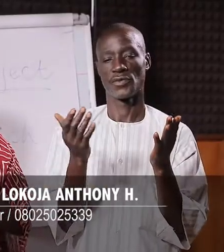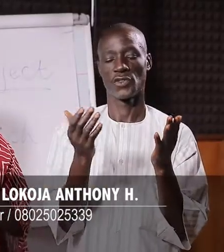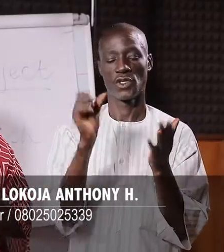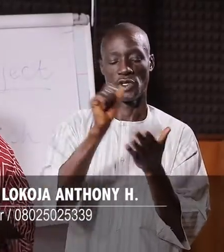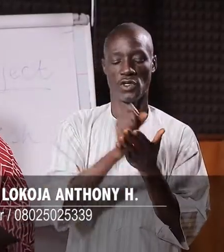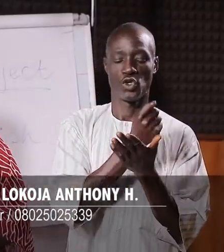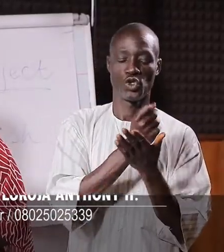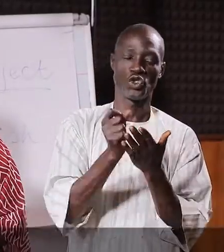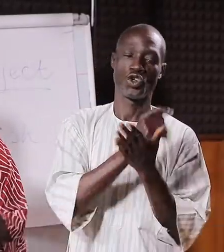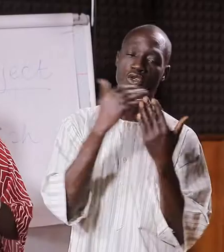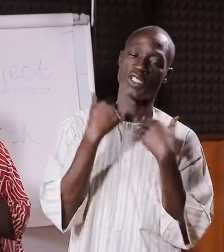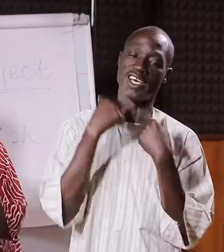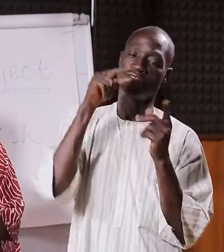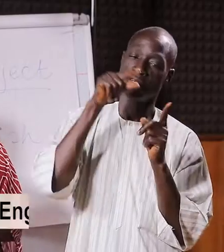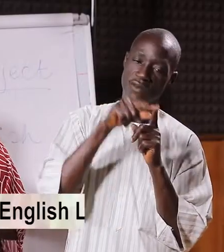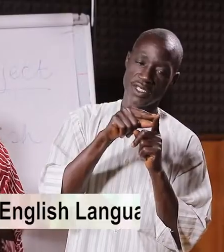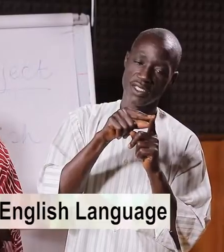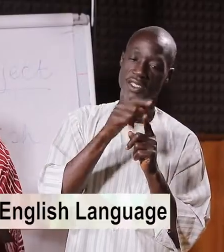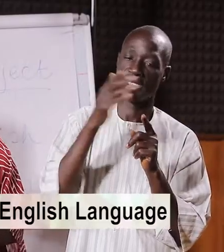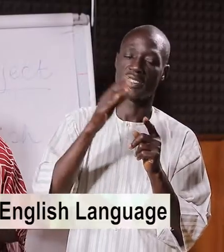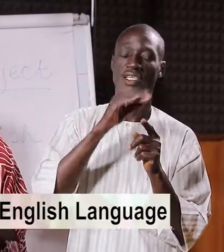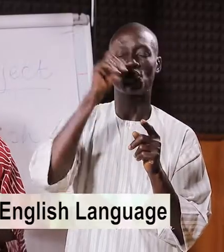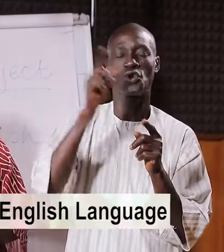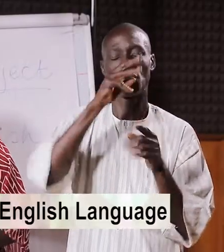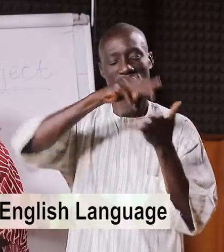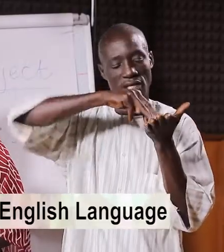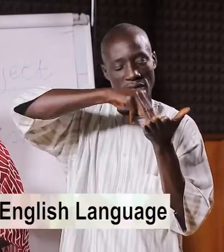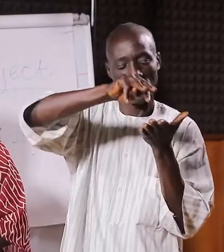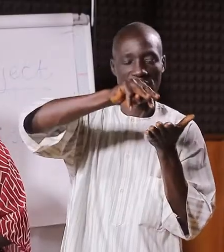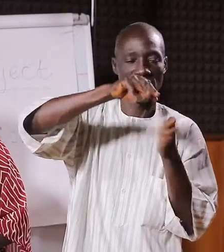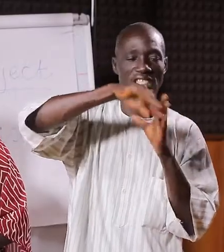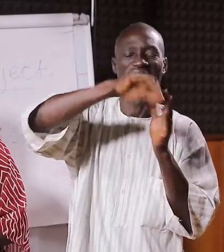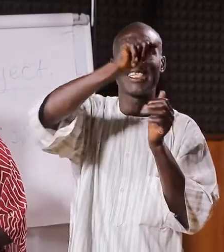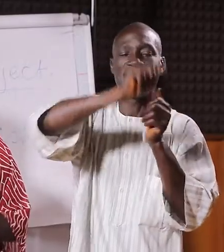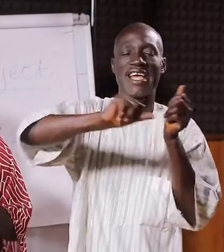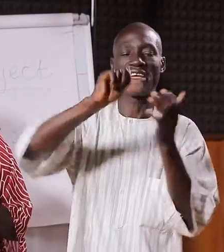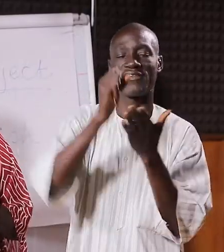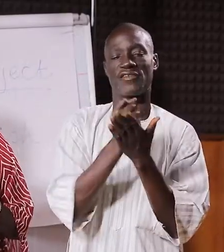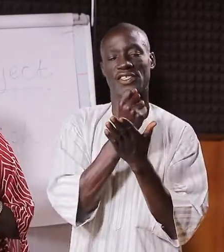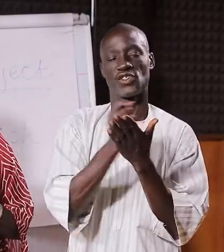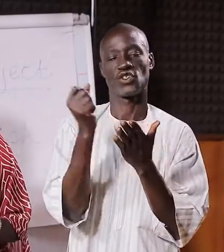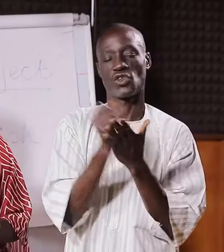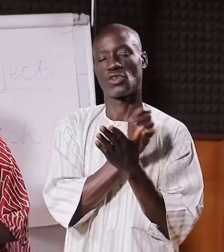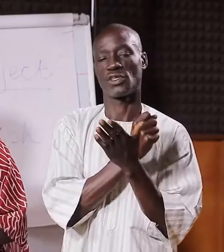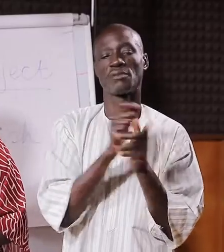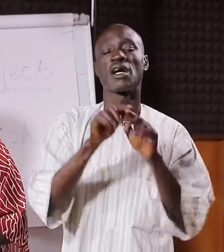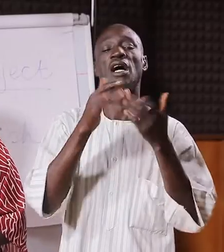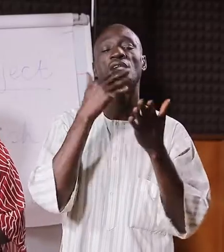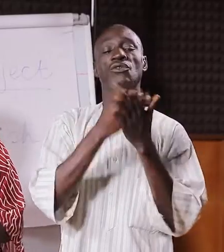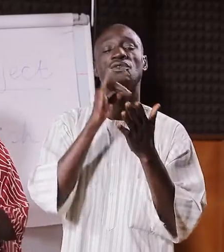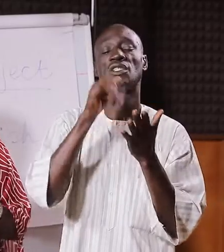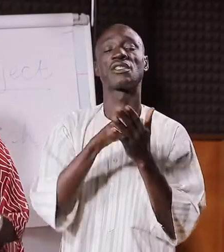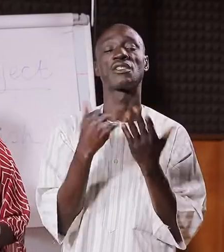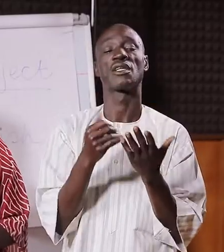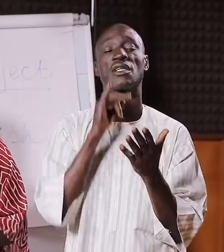Songs have words. There is always a message embedded in every song. But how good is that song?